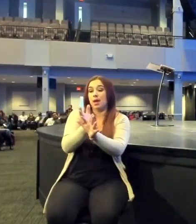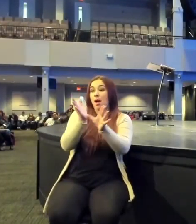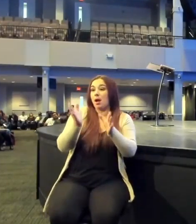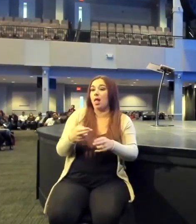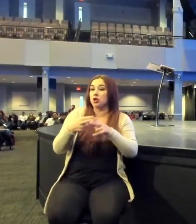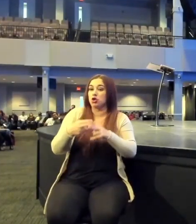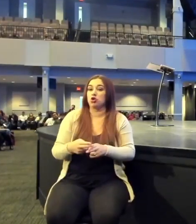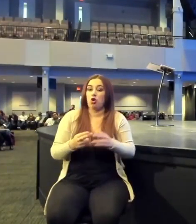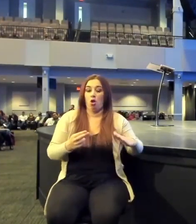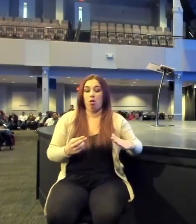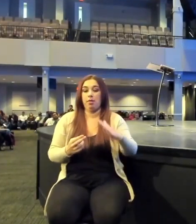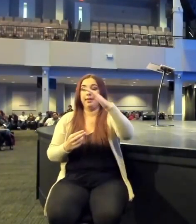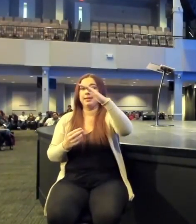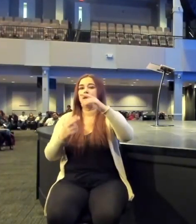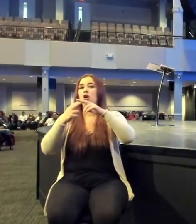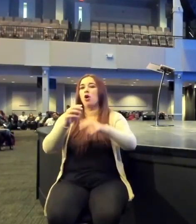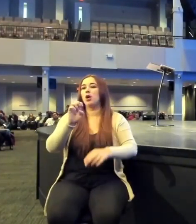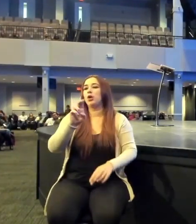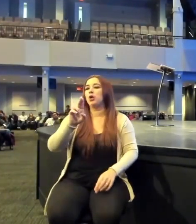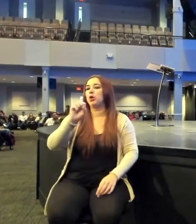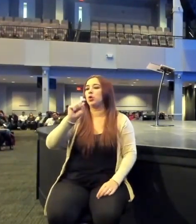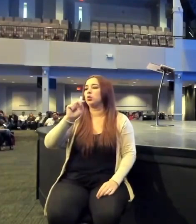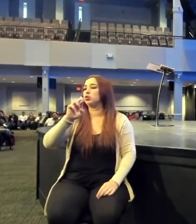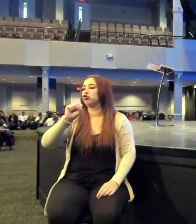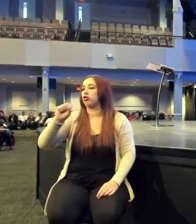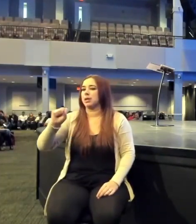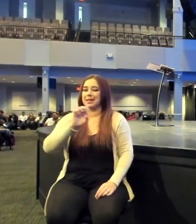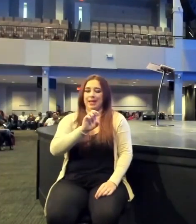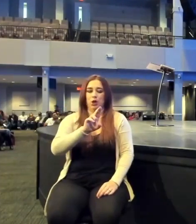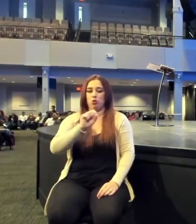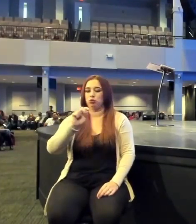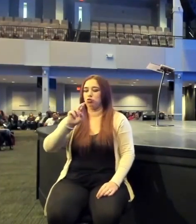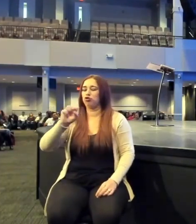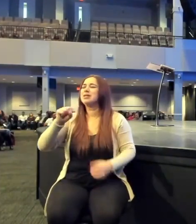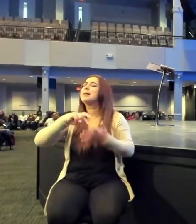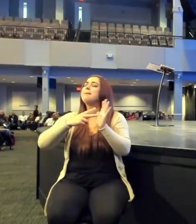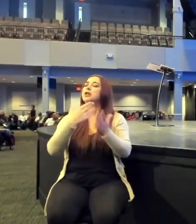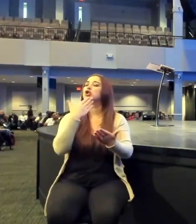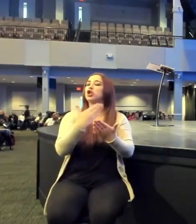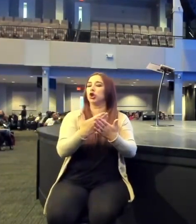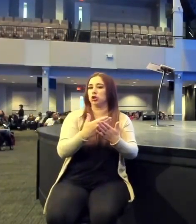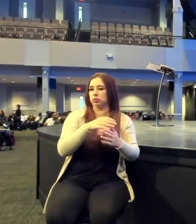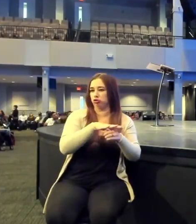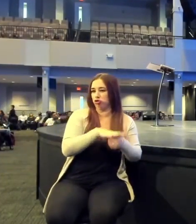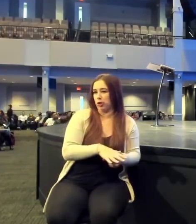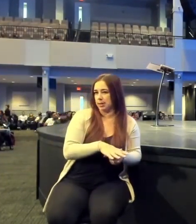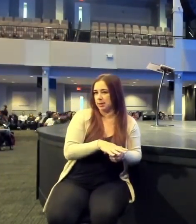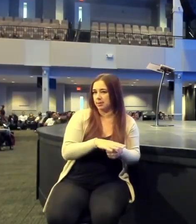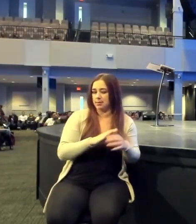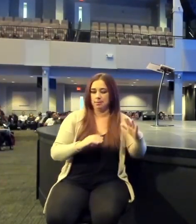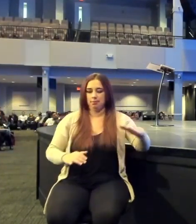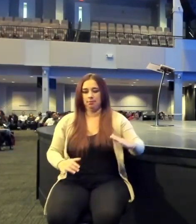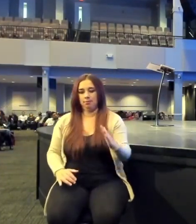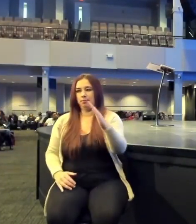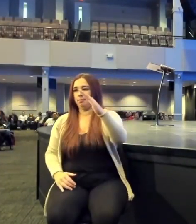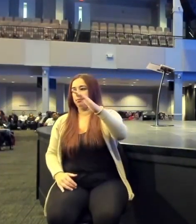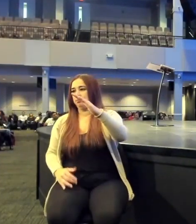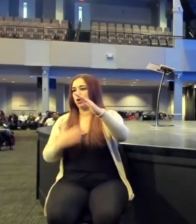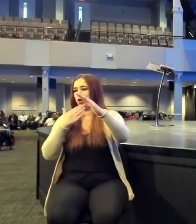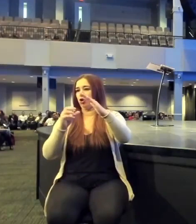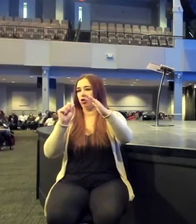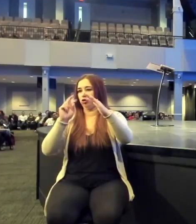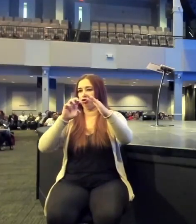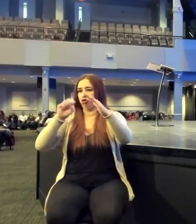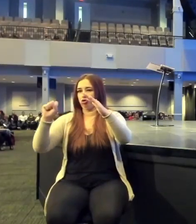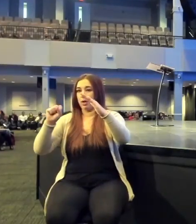as eustress, EU, good stress. So there's this side of the equation where, as